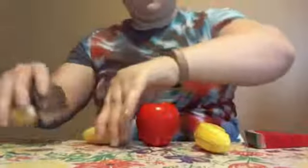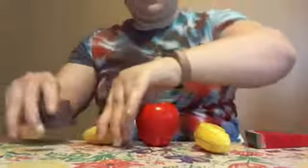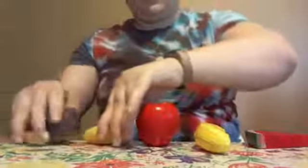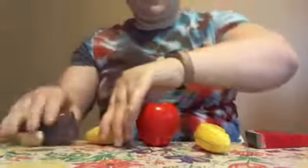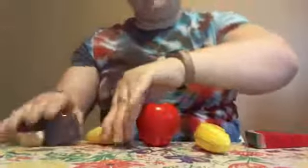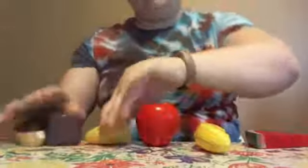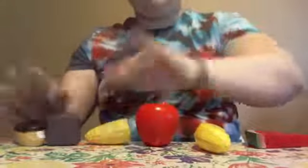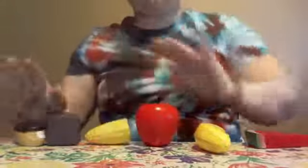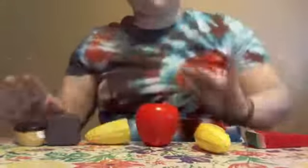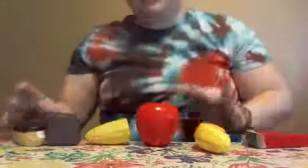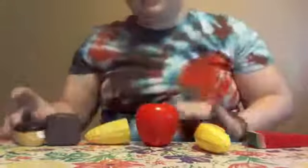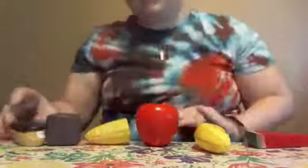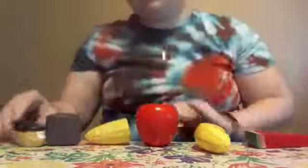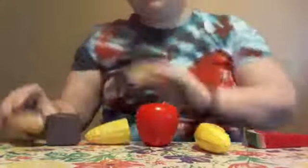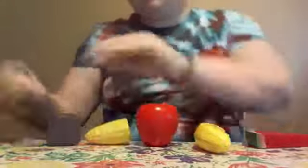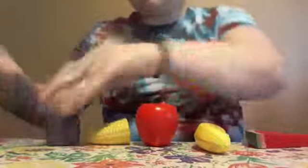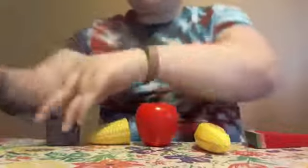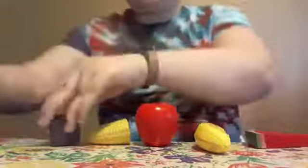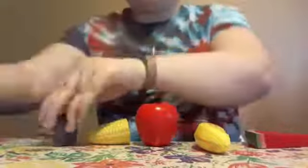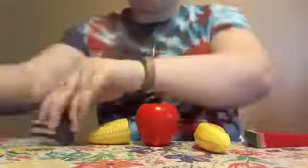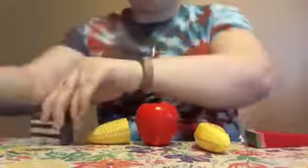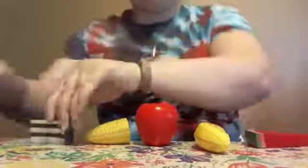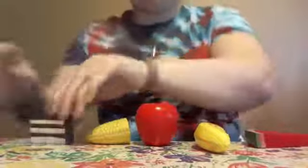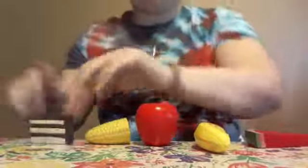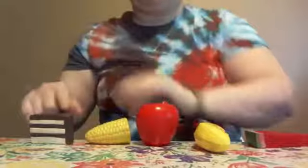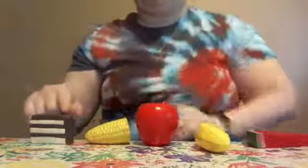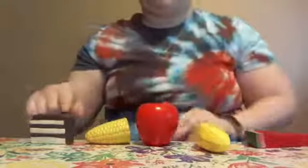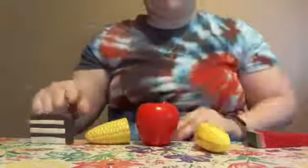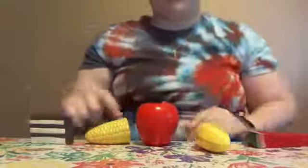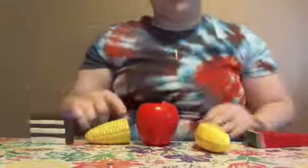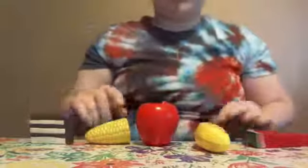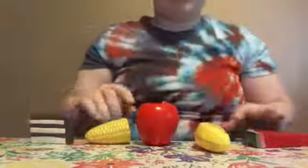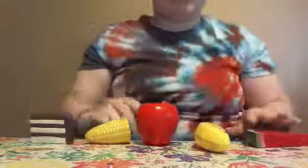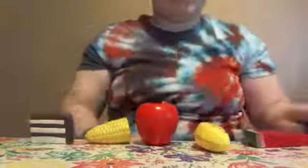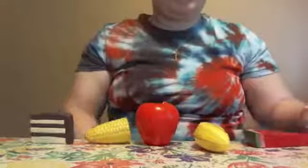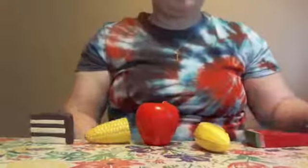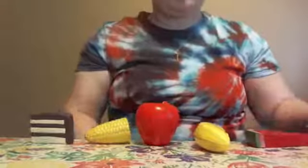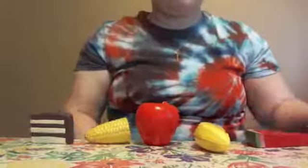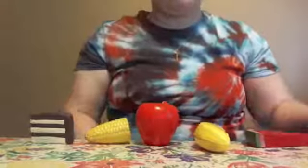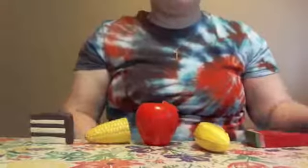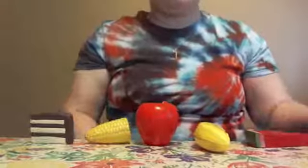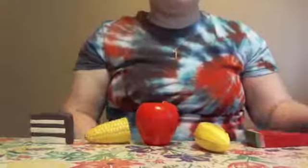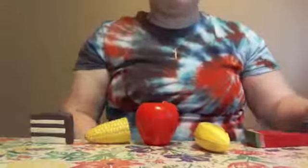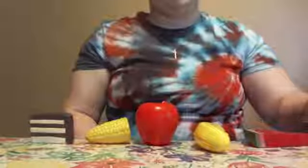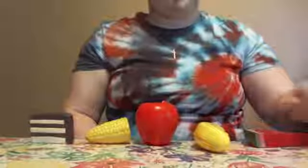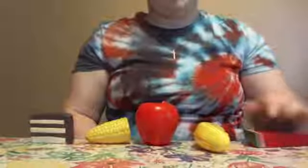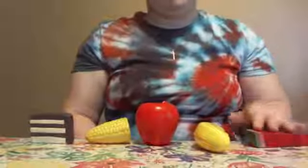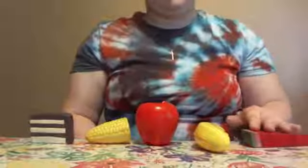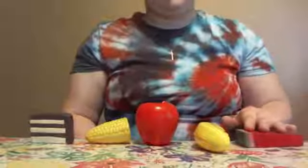So we have 5 things right now, and this is going to represent our sweets. Okay, ready?